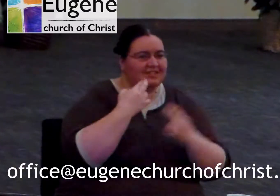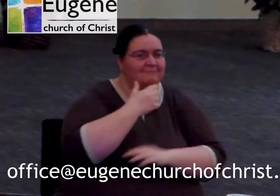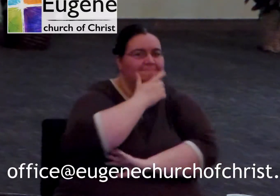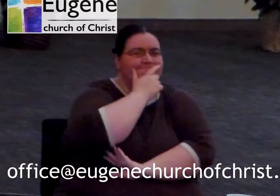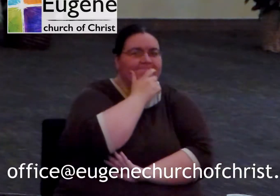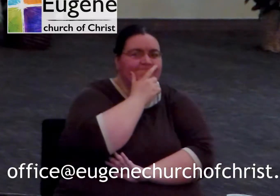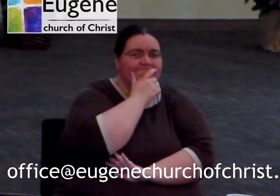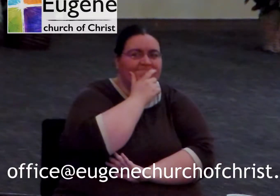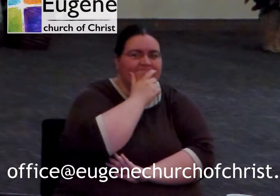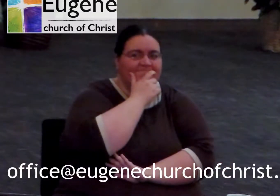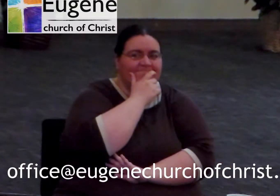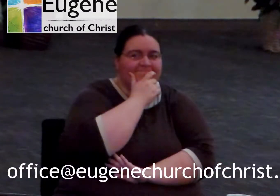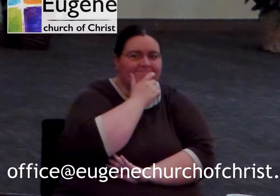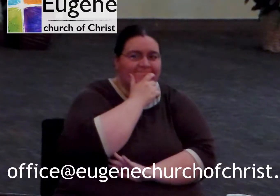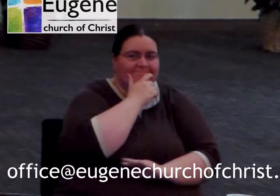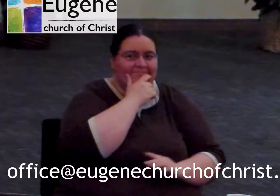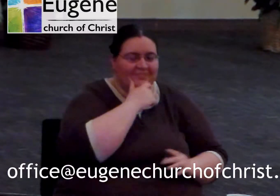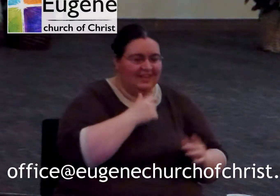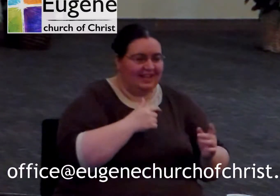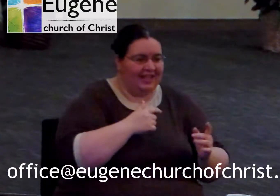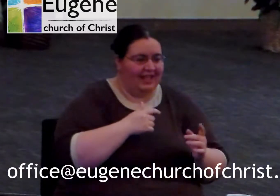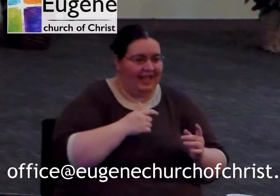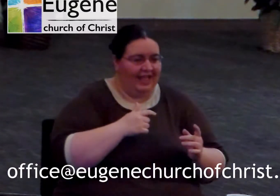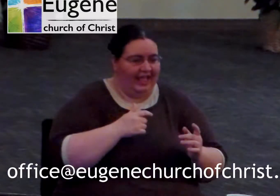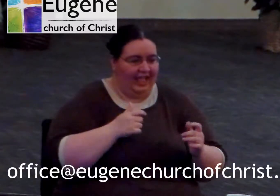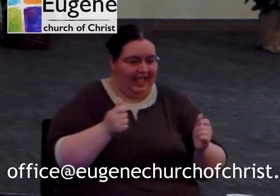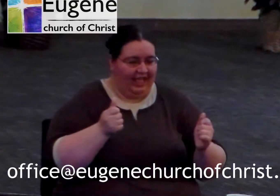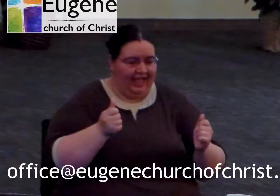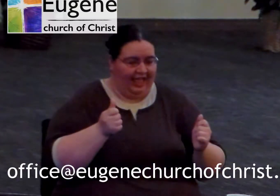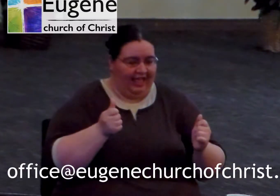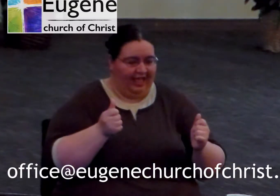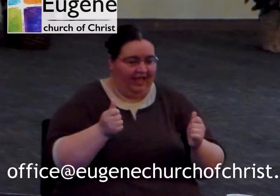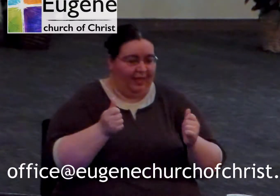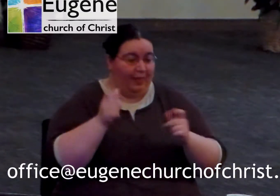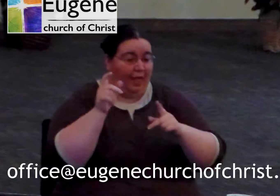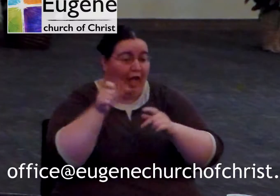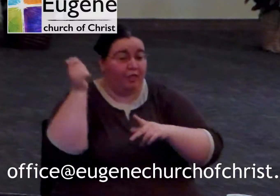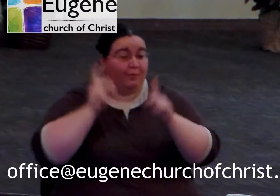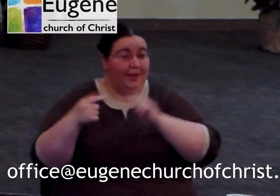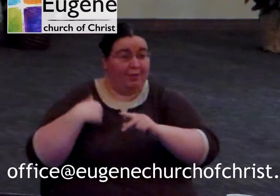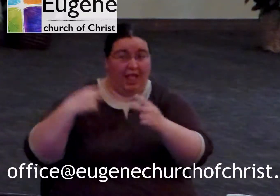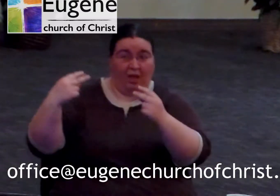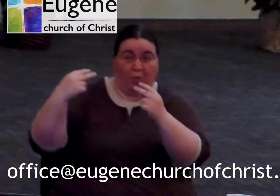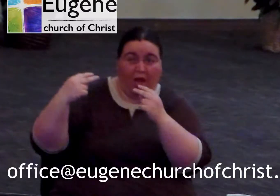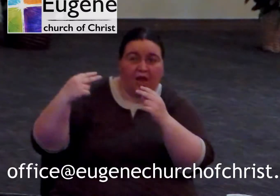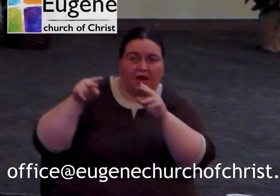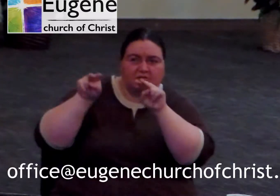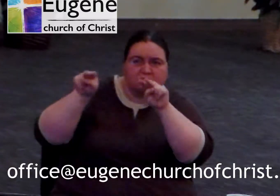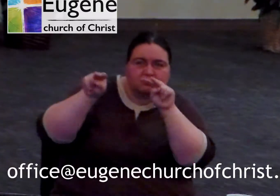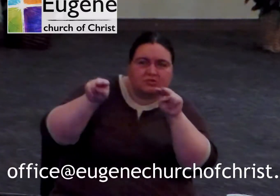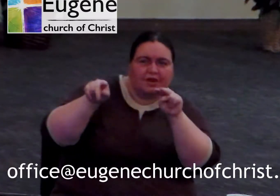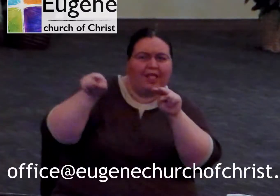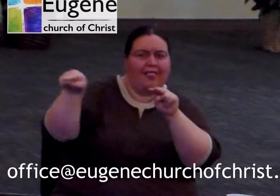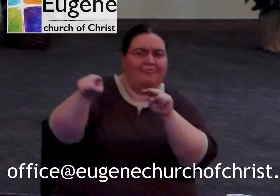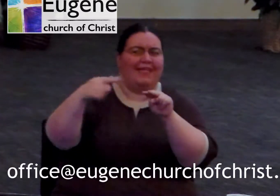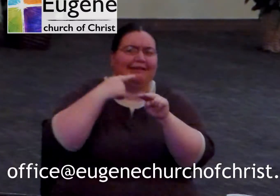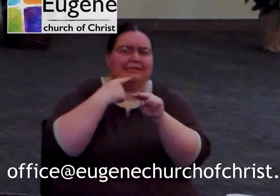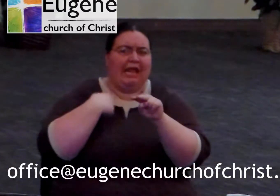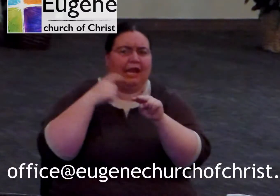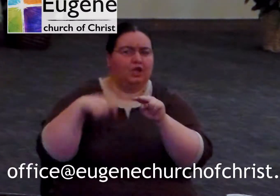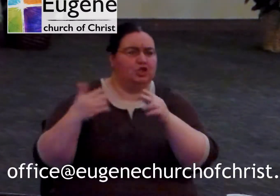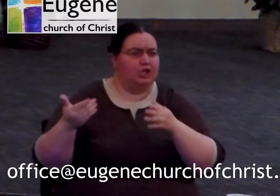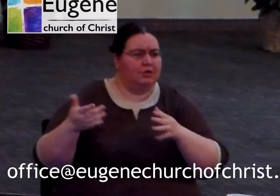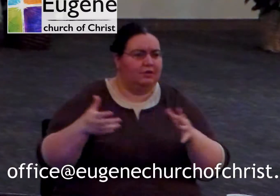things, and I realized I got that from some other guy, and I just pulled all this stuff, and I said on the video, I said, I guess I'm just a bushcraft geek. I'm just